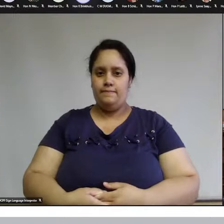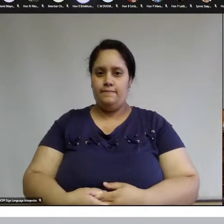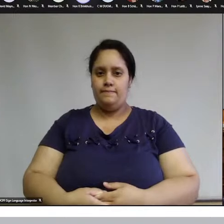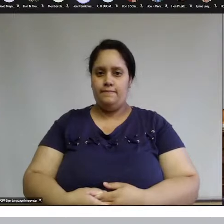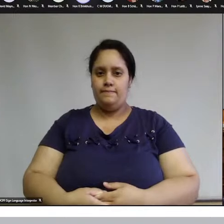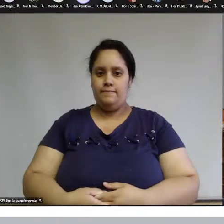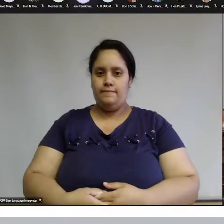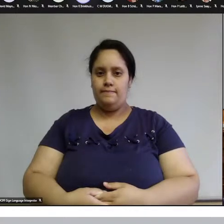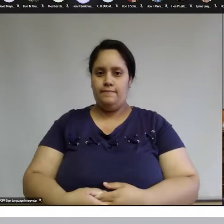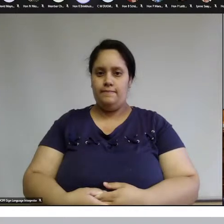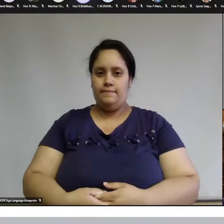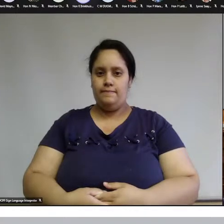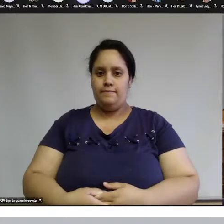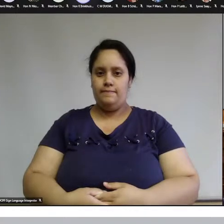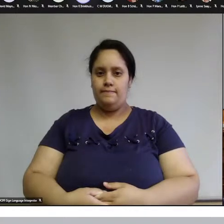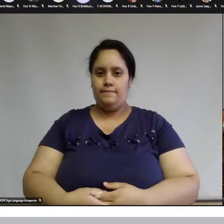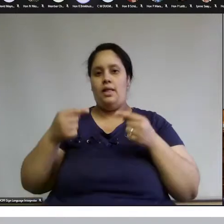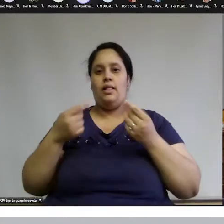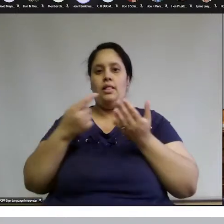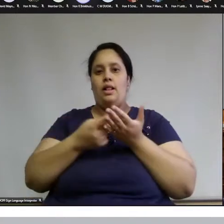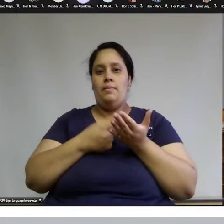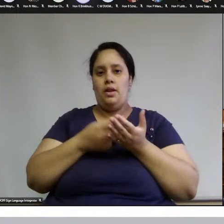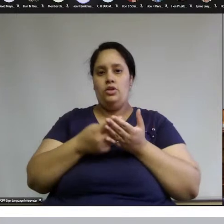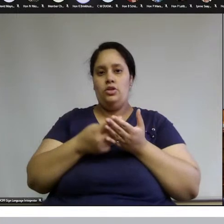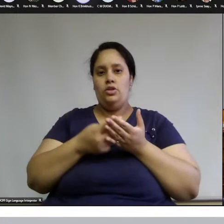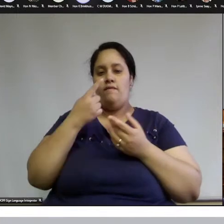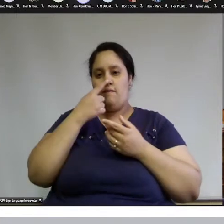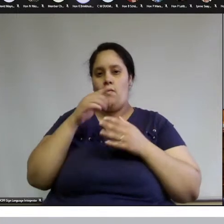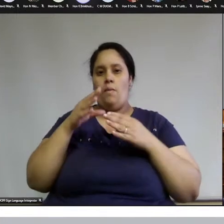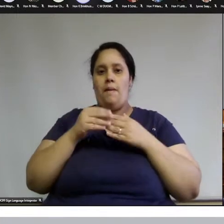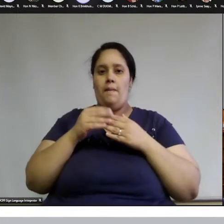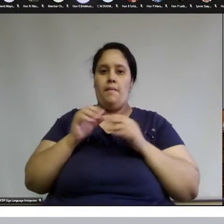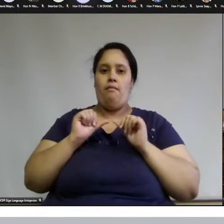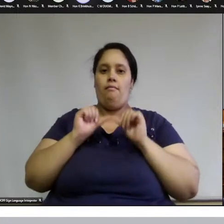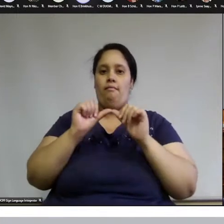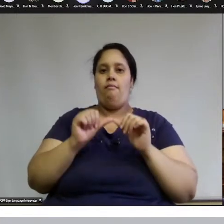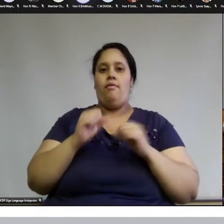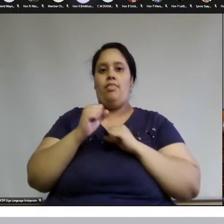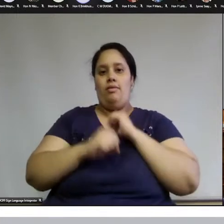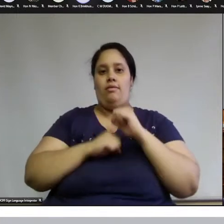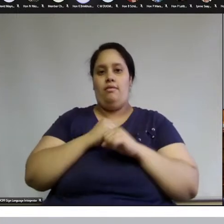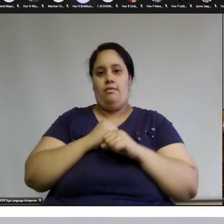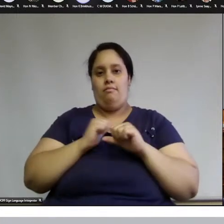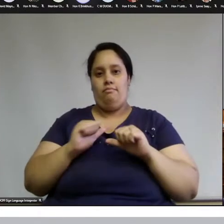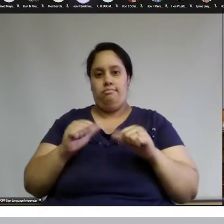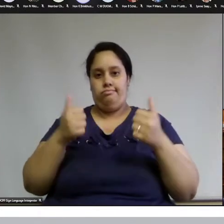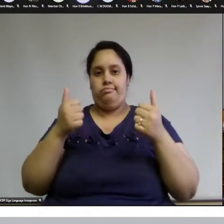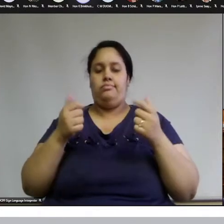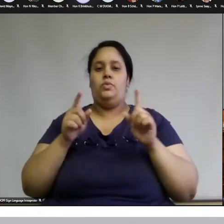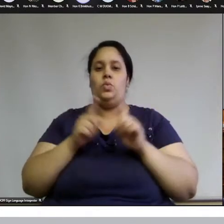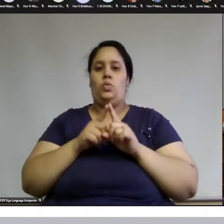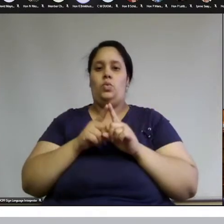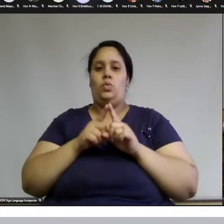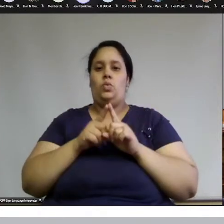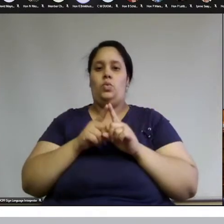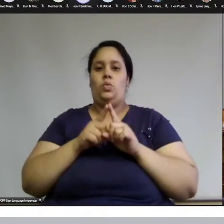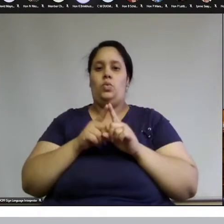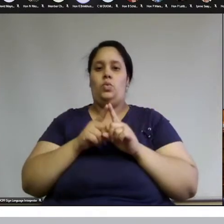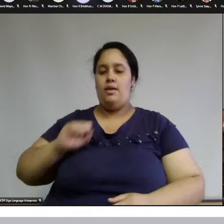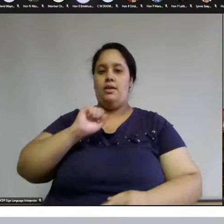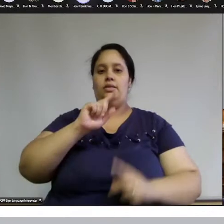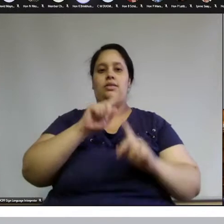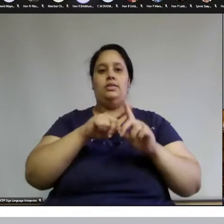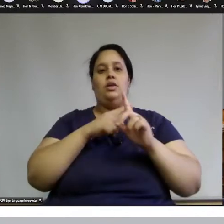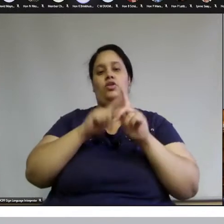debates and deliberations amongst the members. And yes, to the Premier and